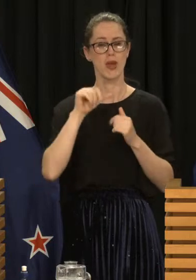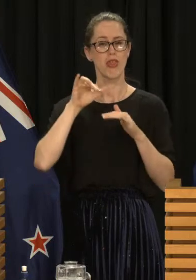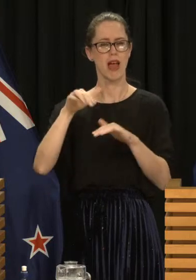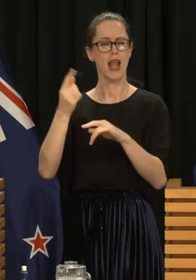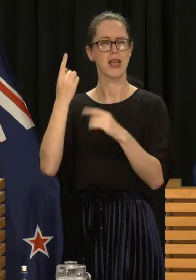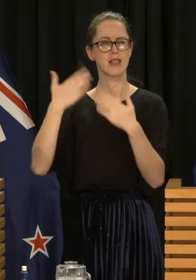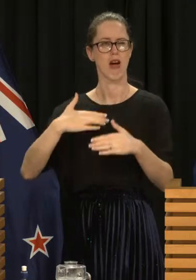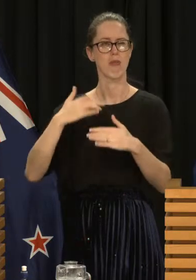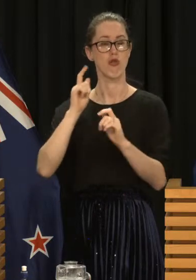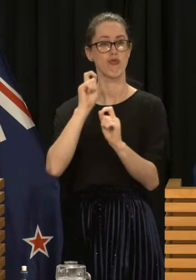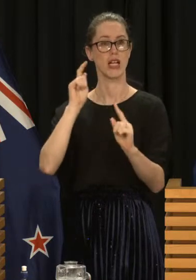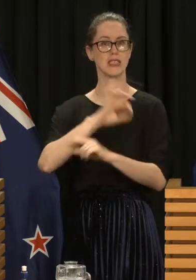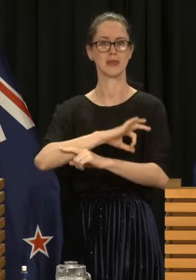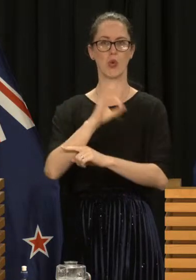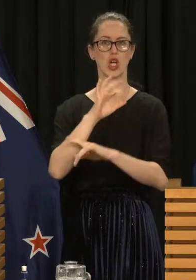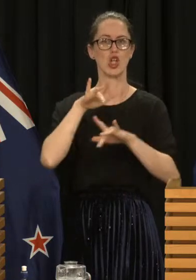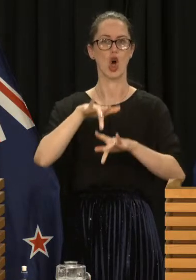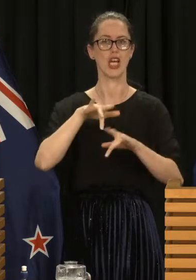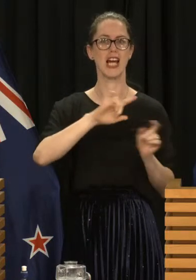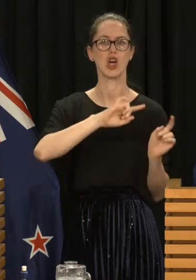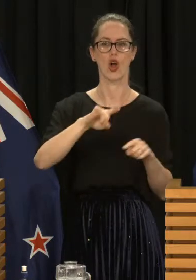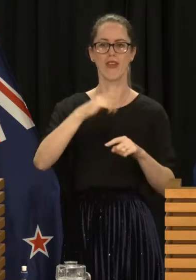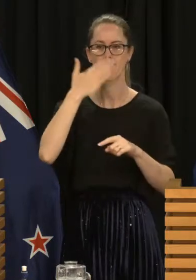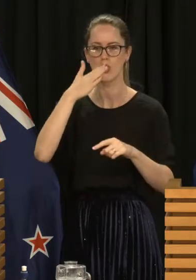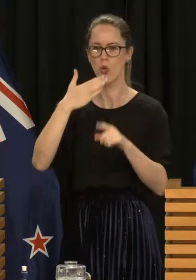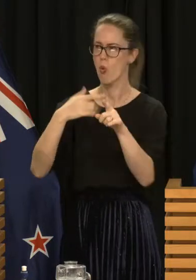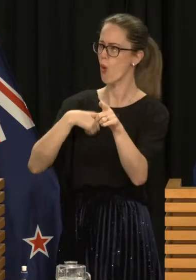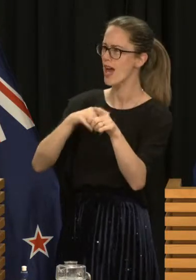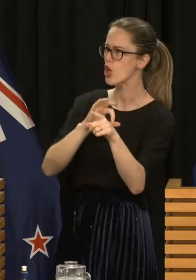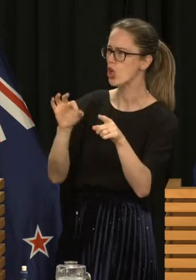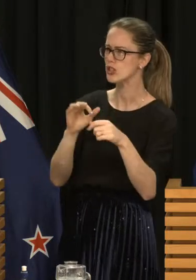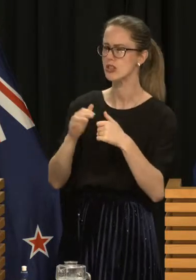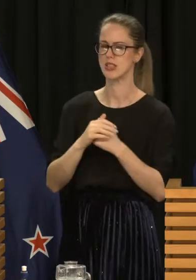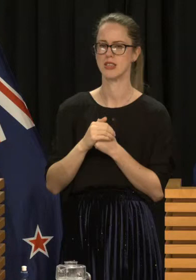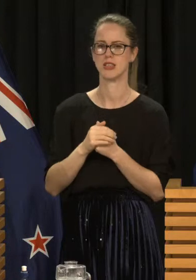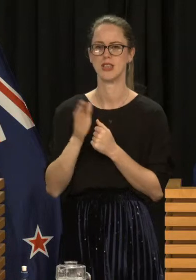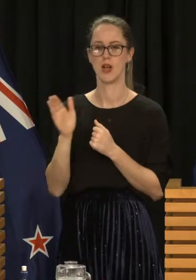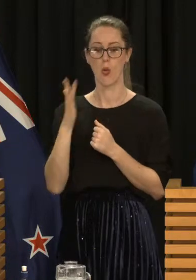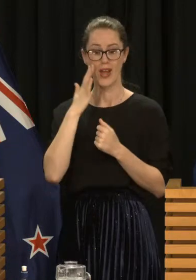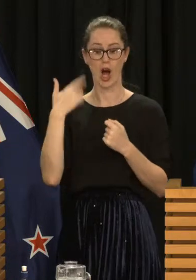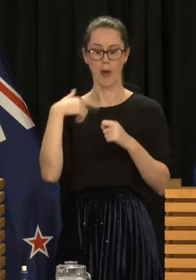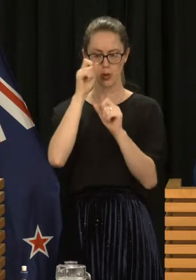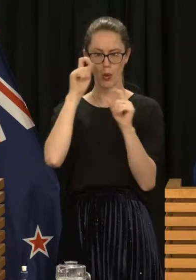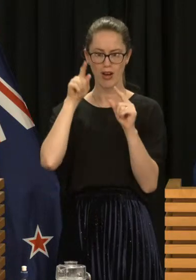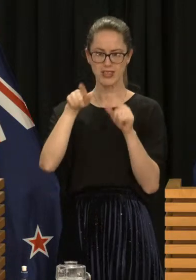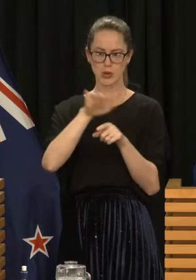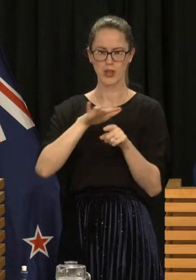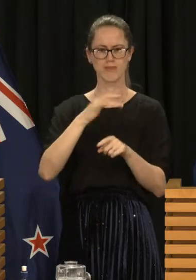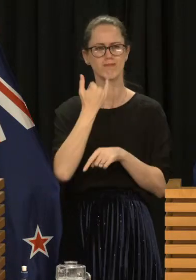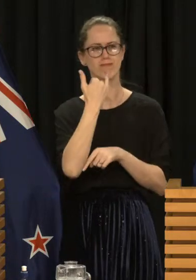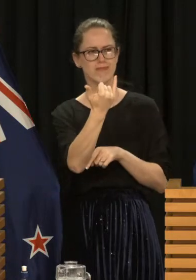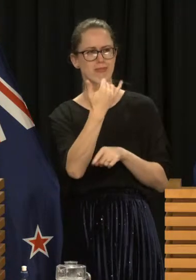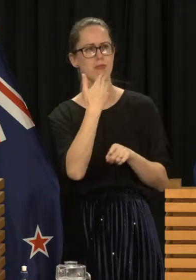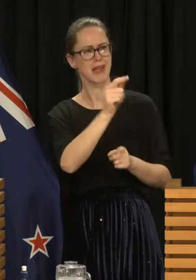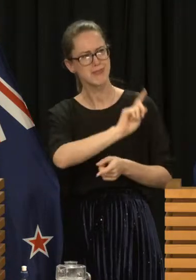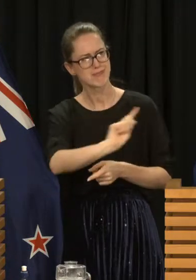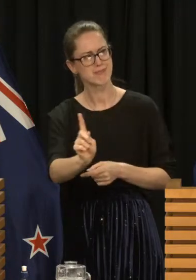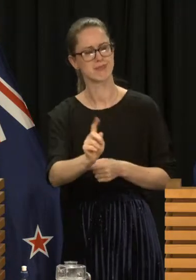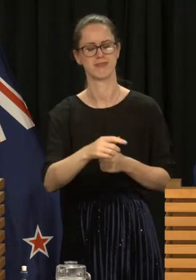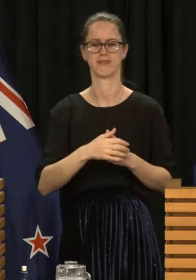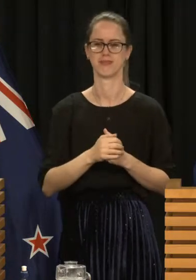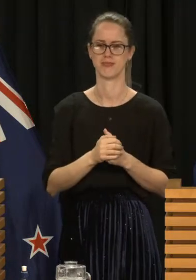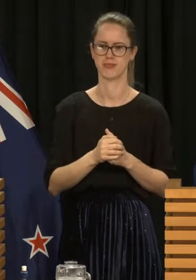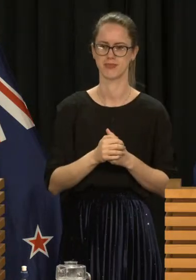It became apparent early this morning that there weren't people at the front door there this morning. And so as soon as I became aware of that, we got on the phone and made sure that